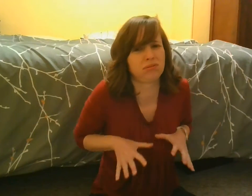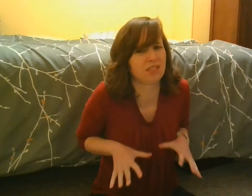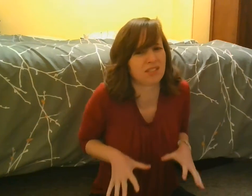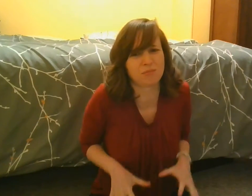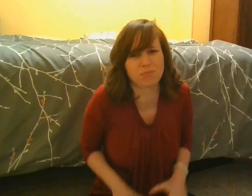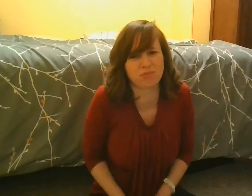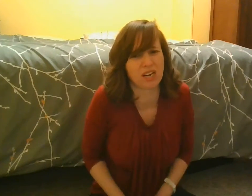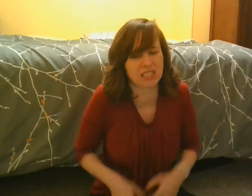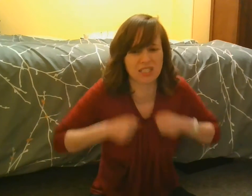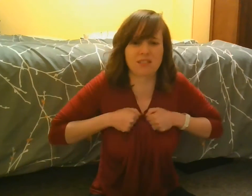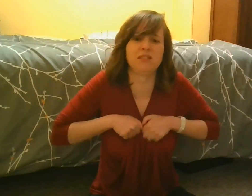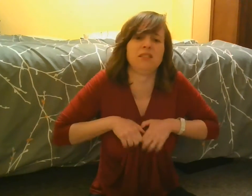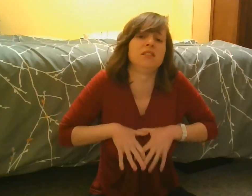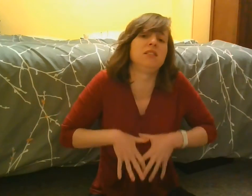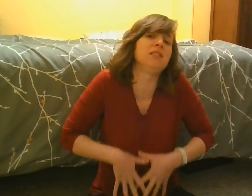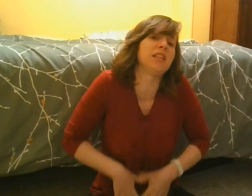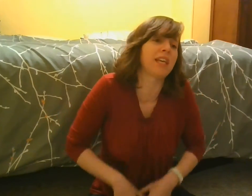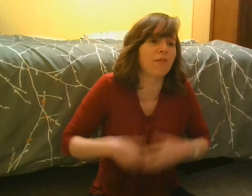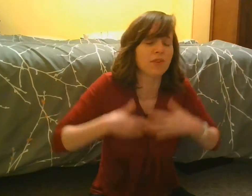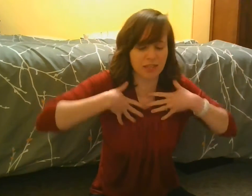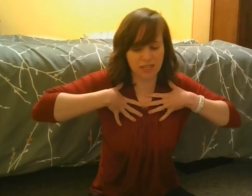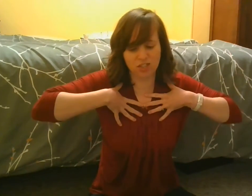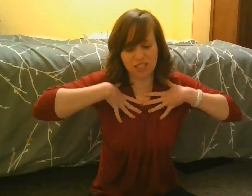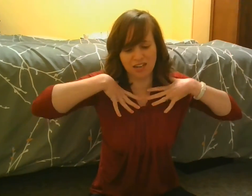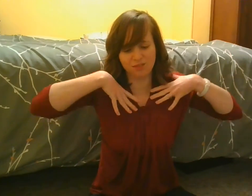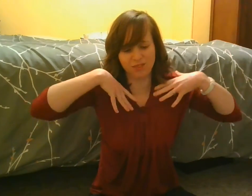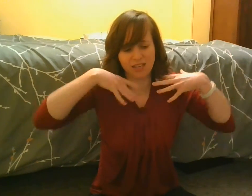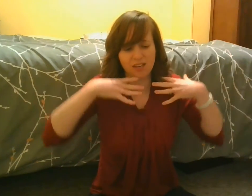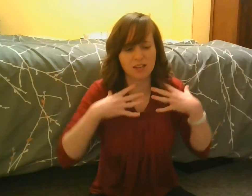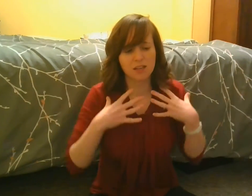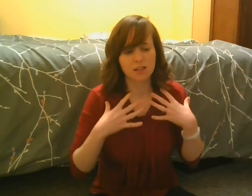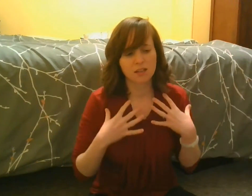just depressed, like everything is just kind of like